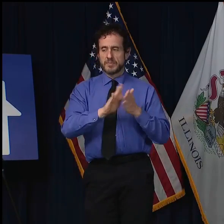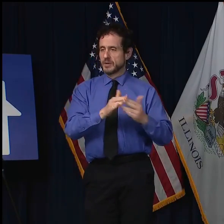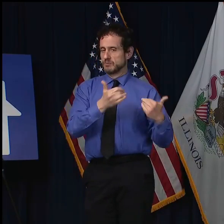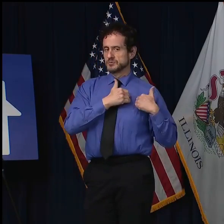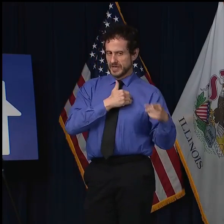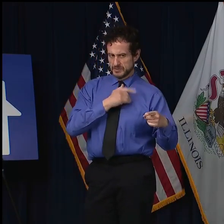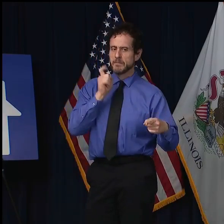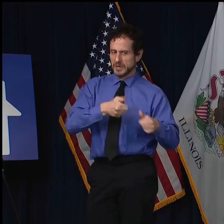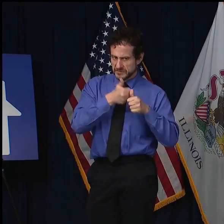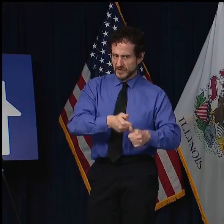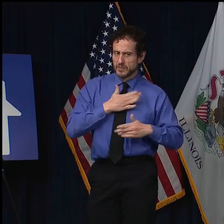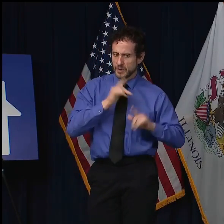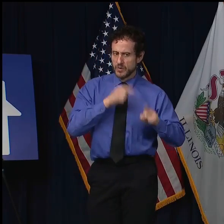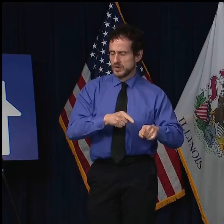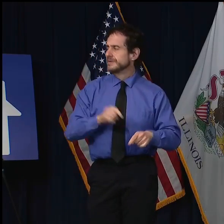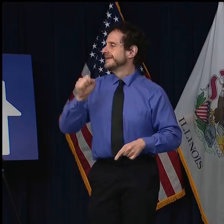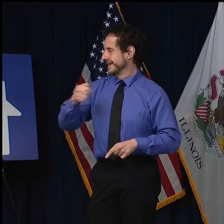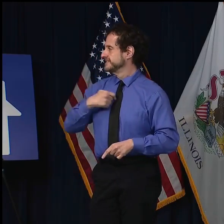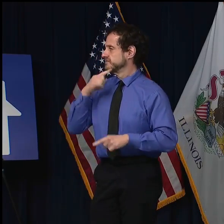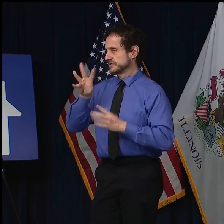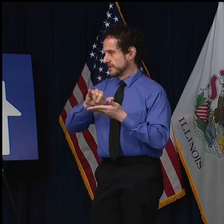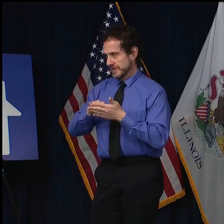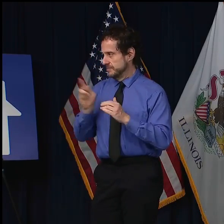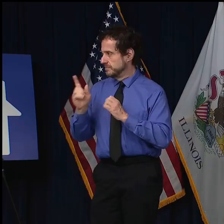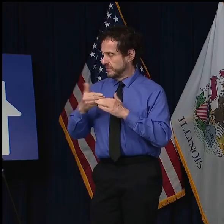talked about that before.